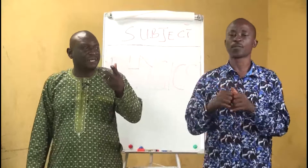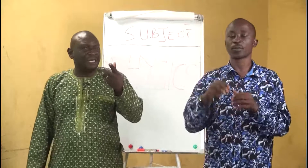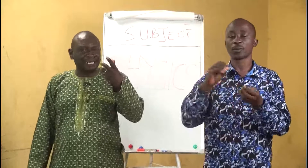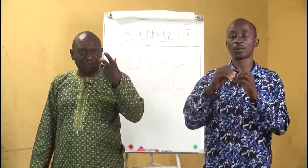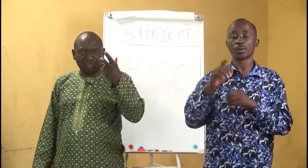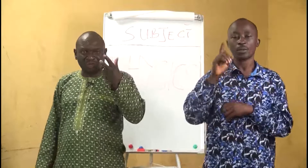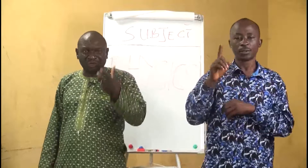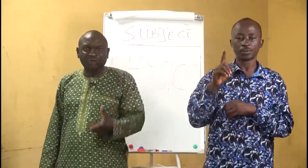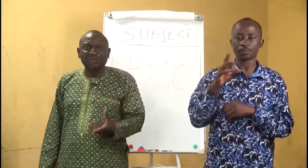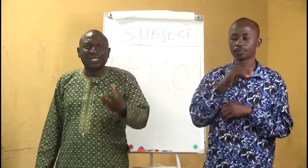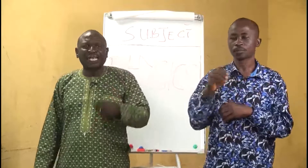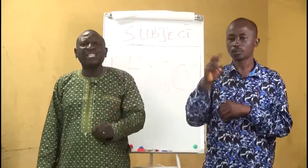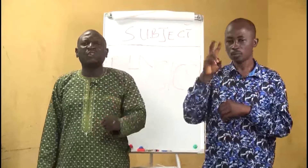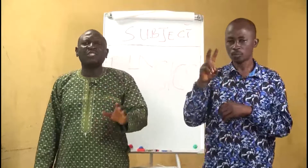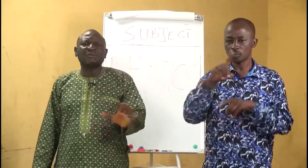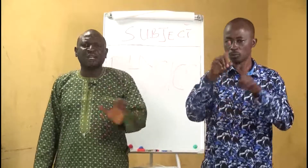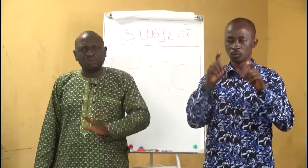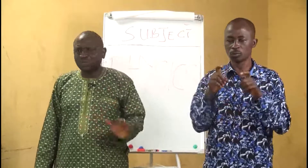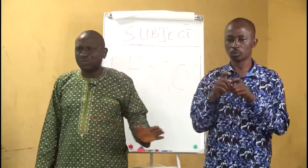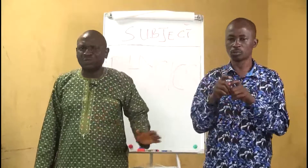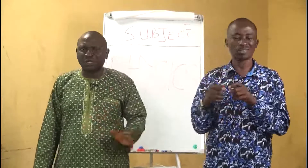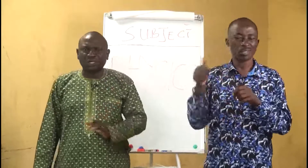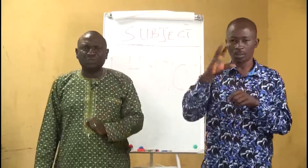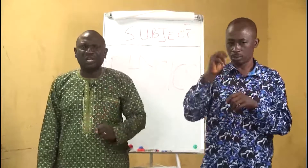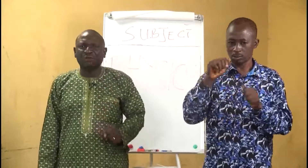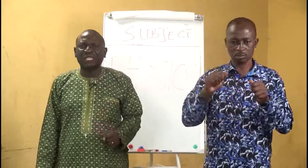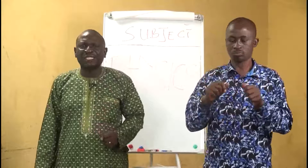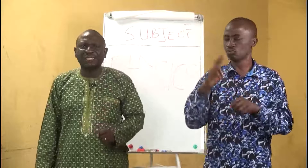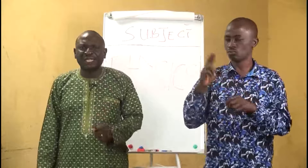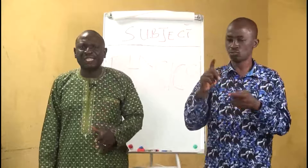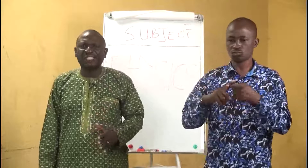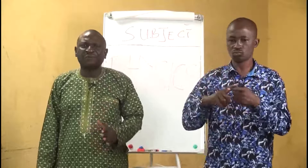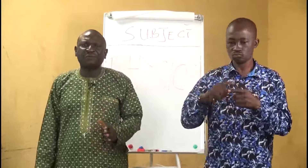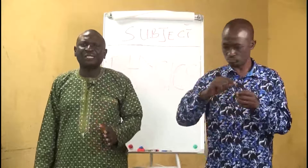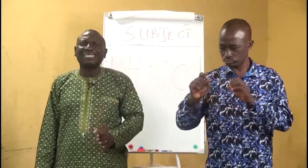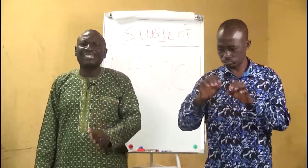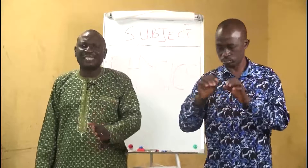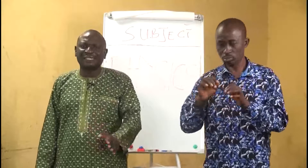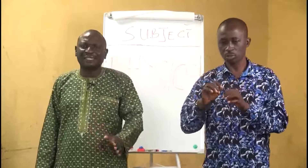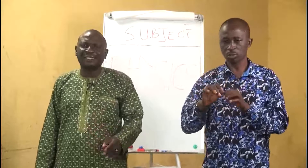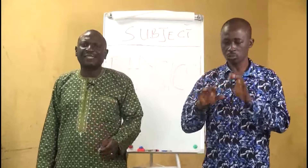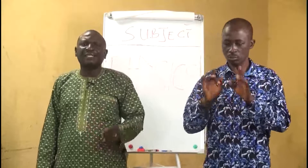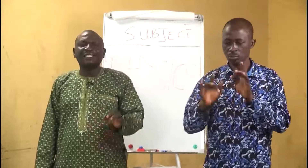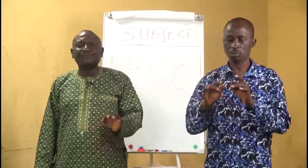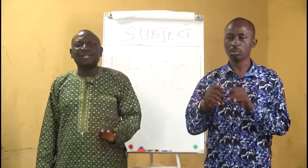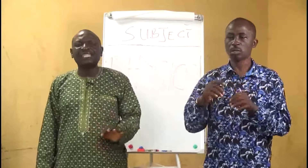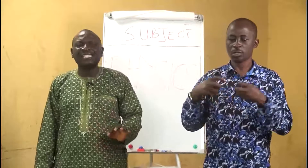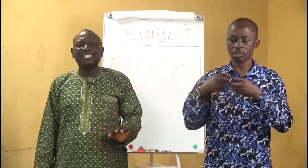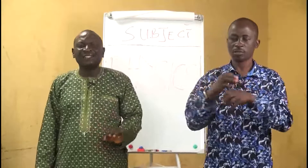and equation 2, any of them can be used to calculate electric field intensity, depending on